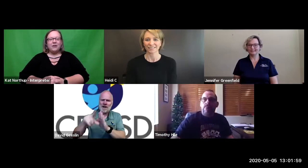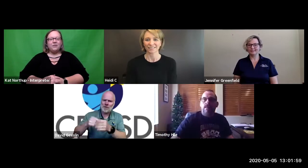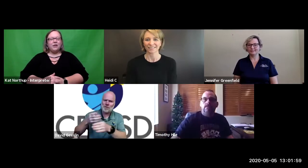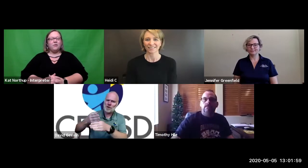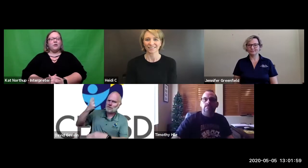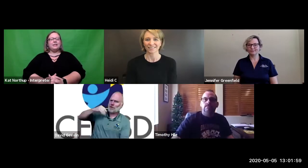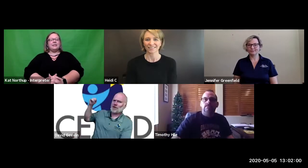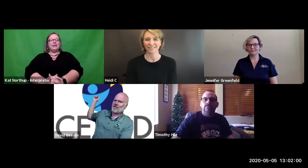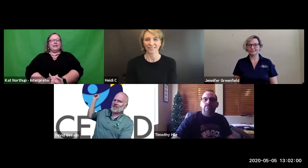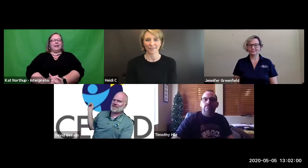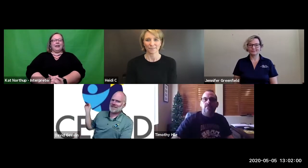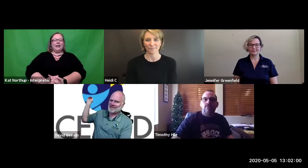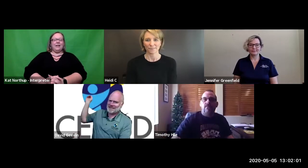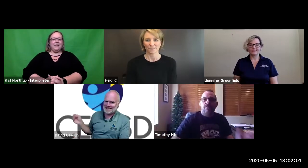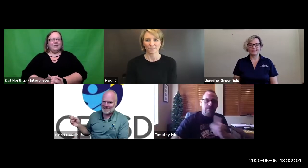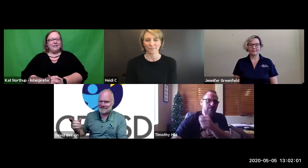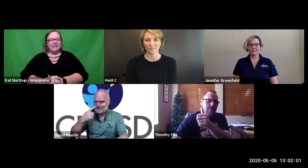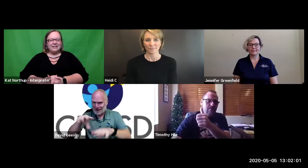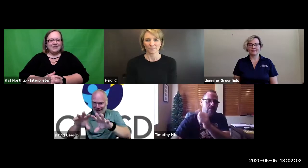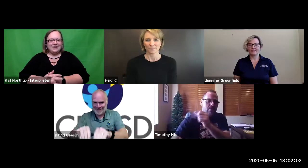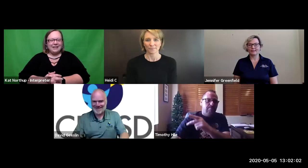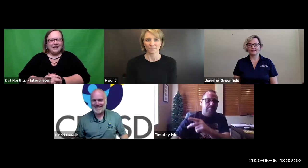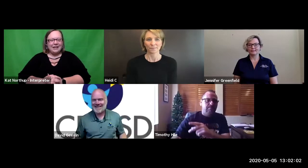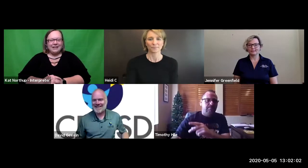Can you hide your video for us?